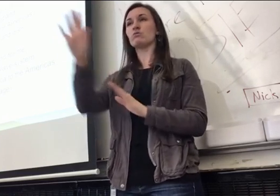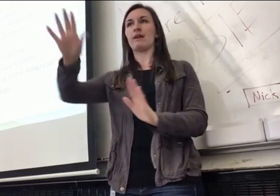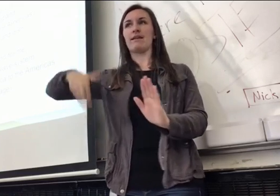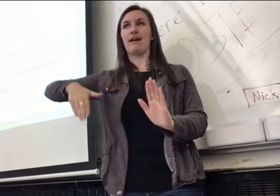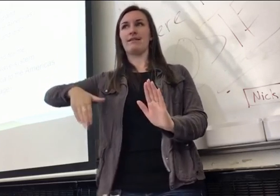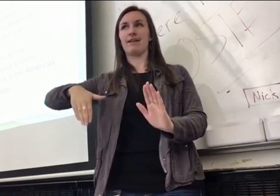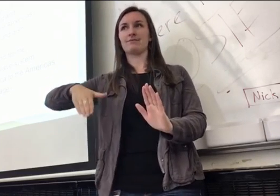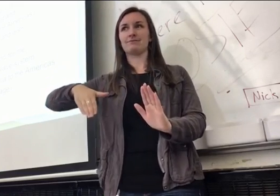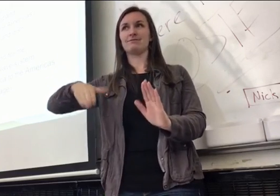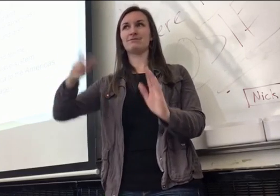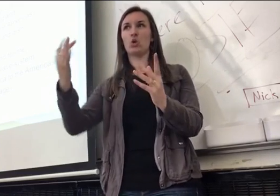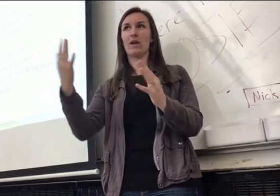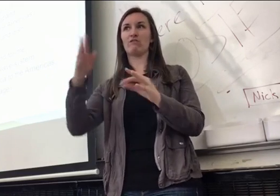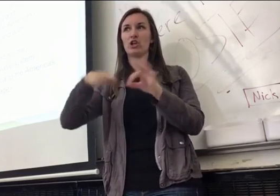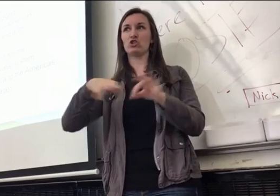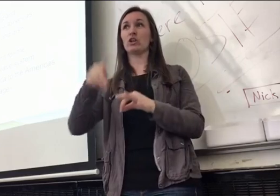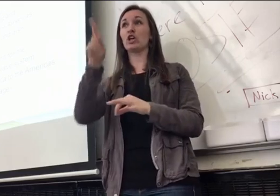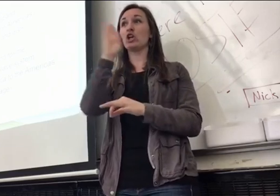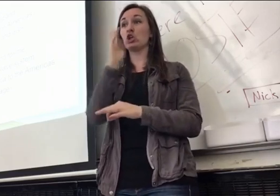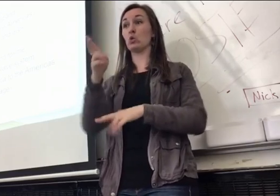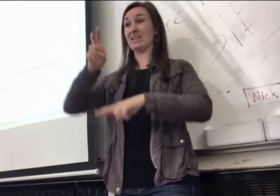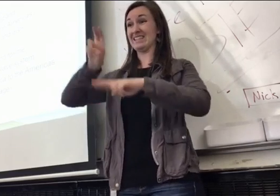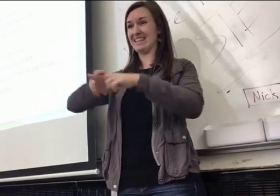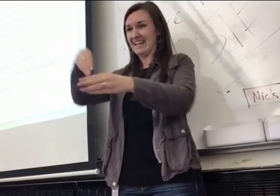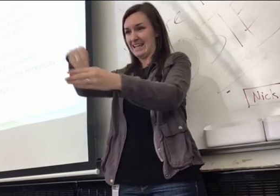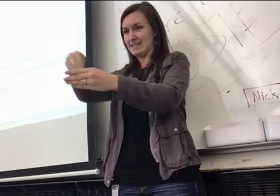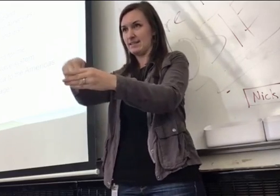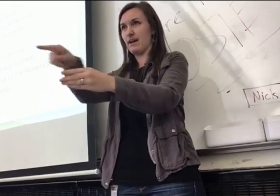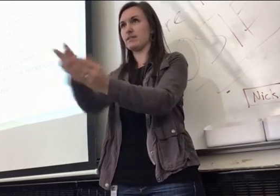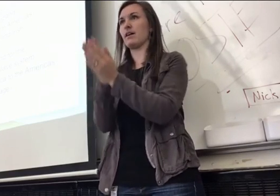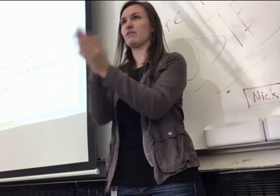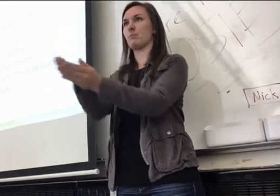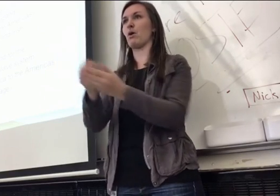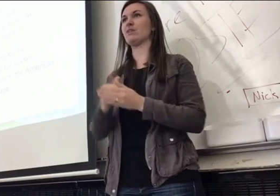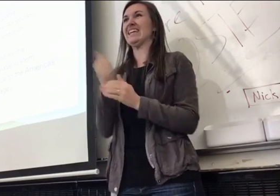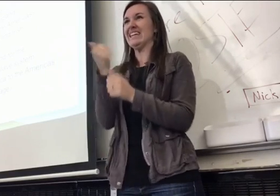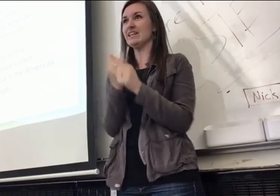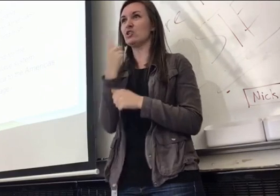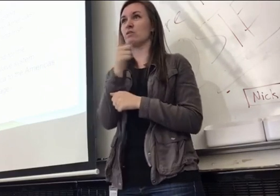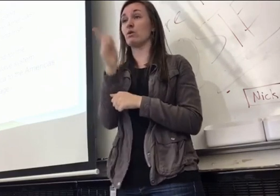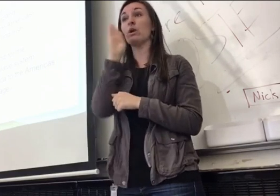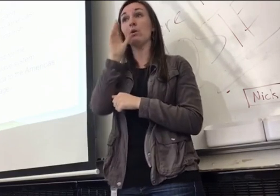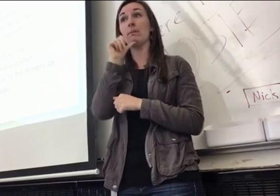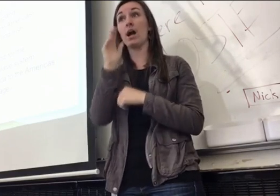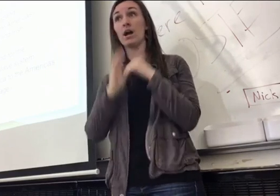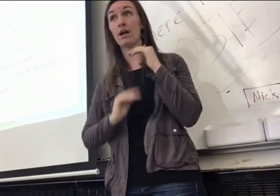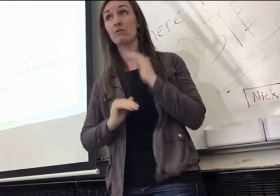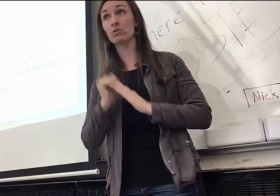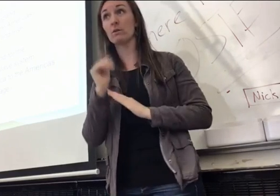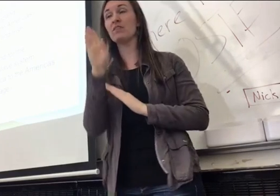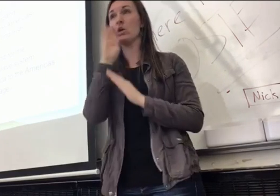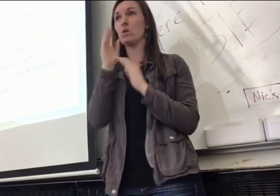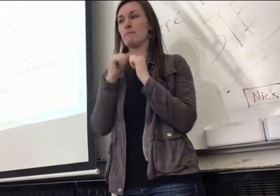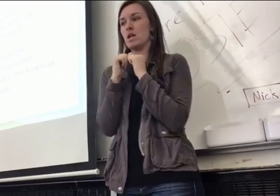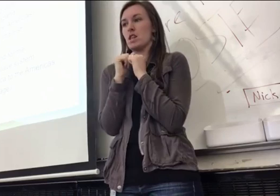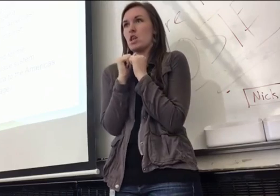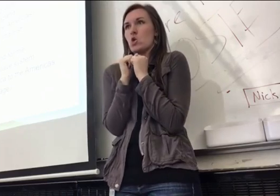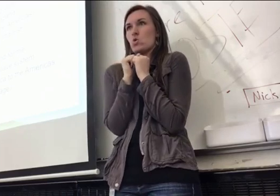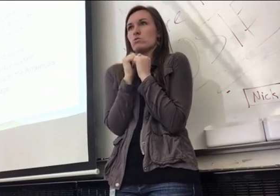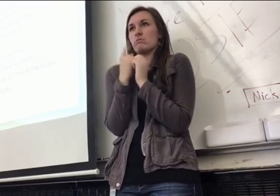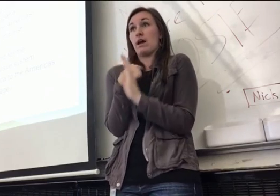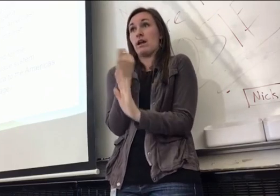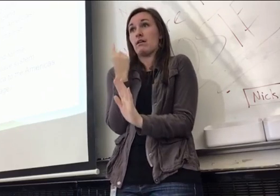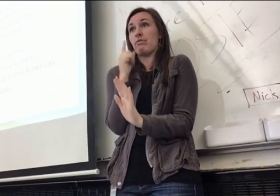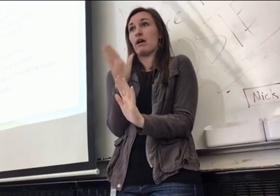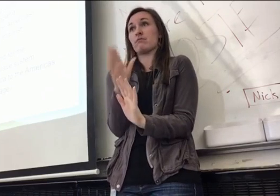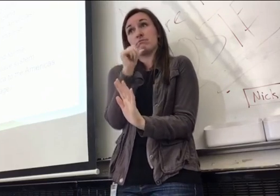yet, are going to come in and sit inside of this boat. Now it's going to be uncomfortable, it's going to be close, and I totally get